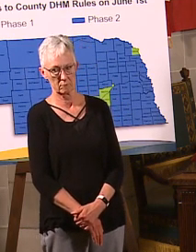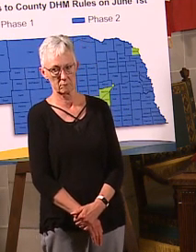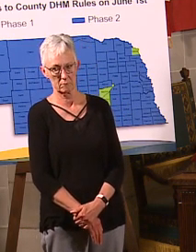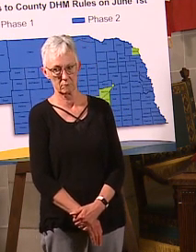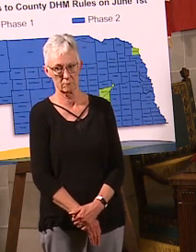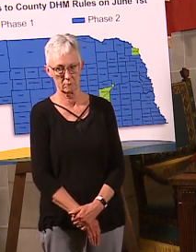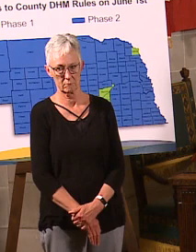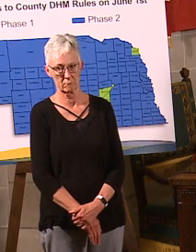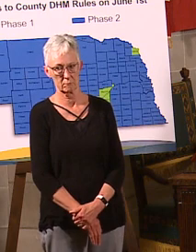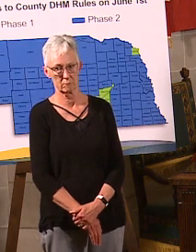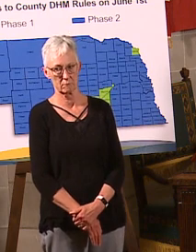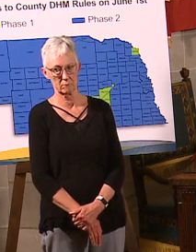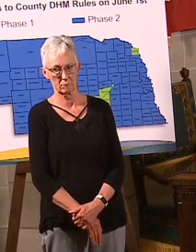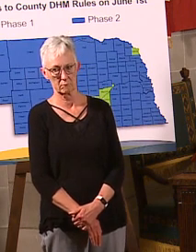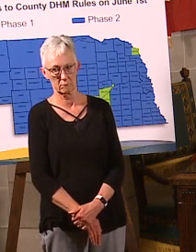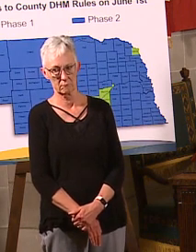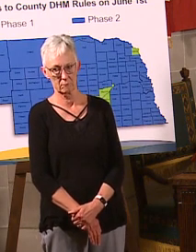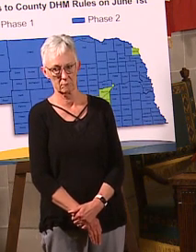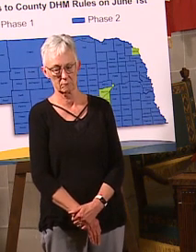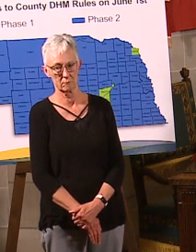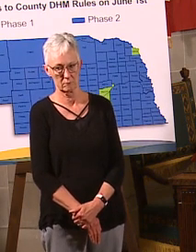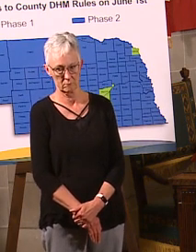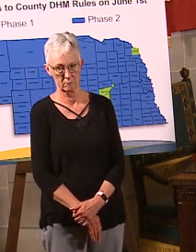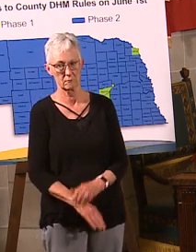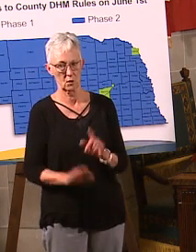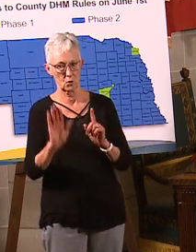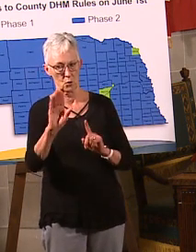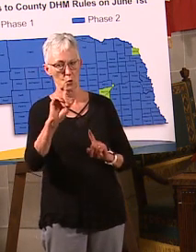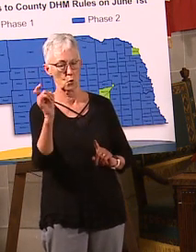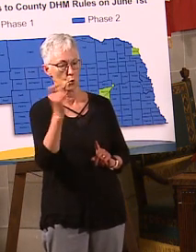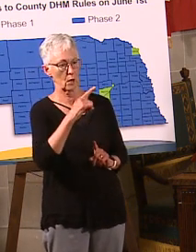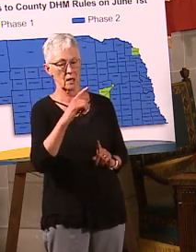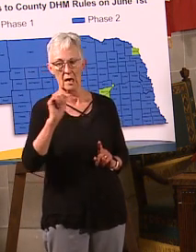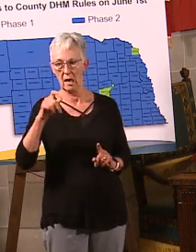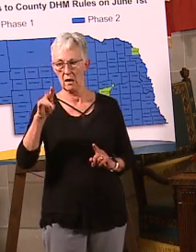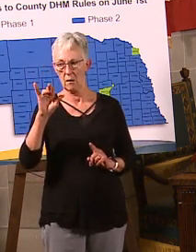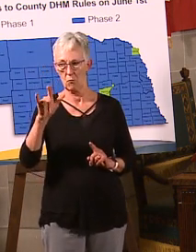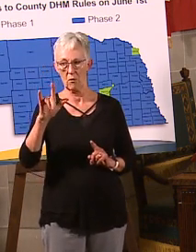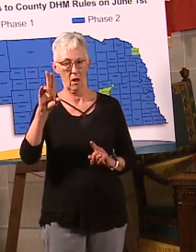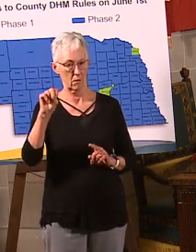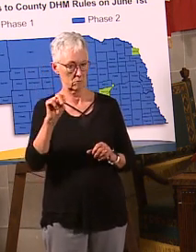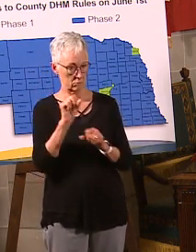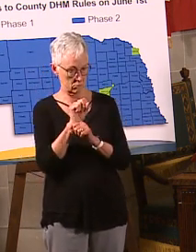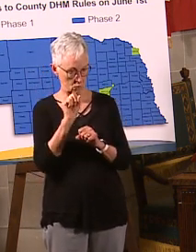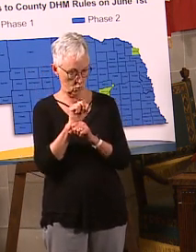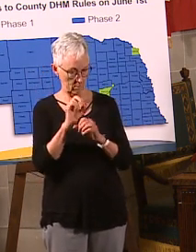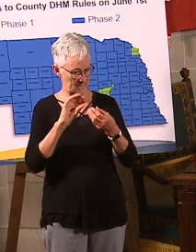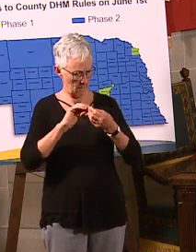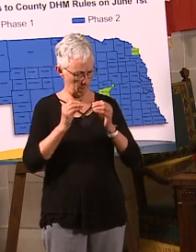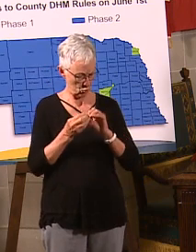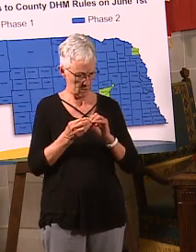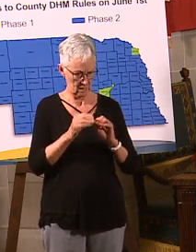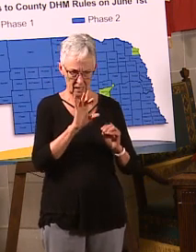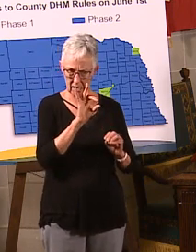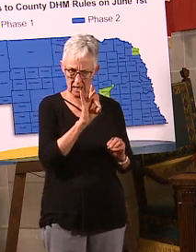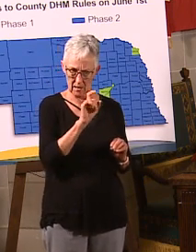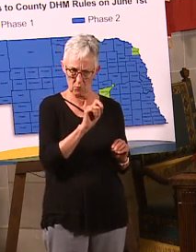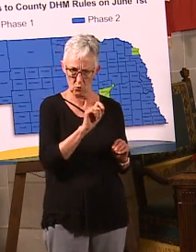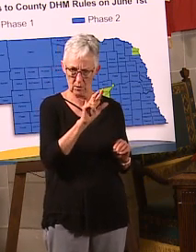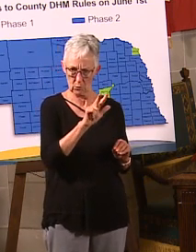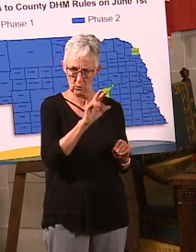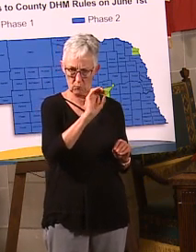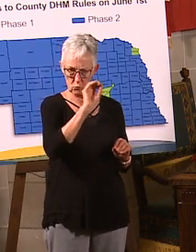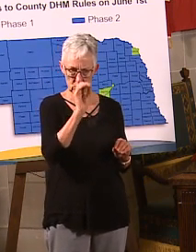to past months? So the question was about April's unemployment numbers, which are at 8.3% unemployment, which